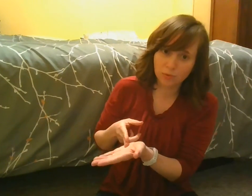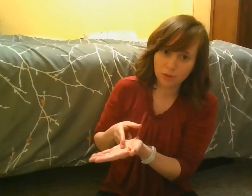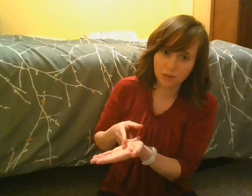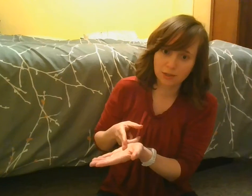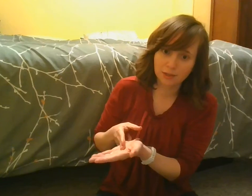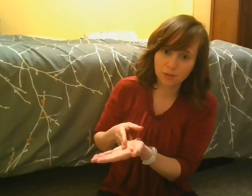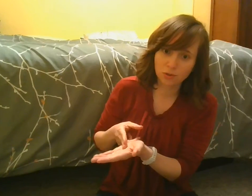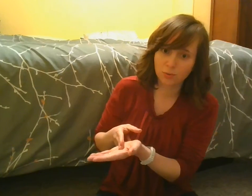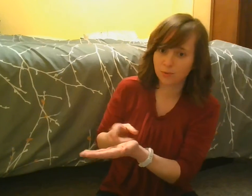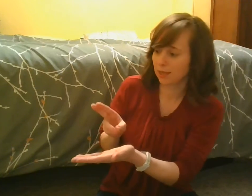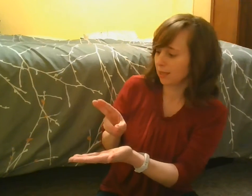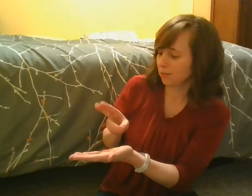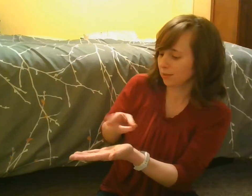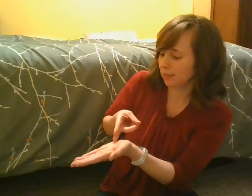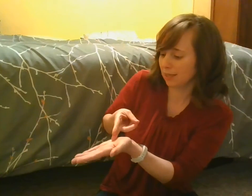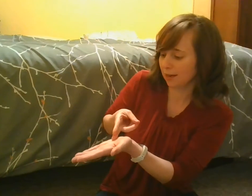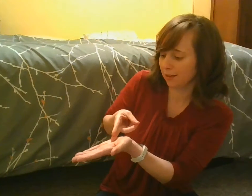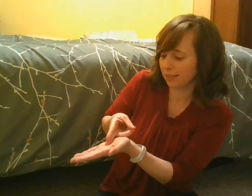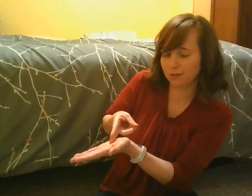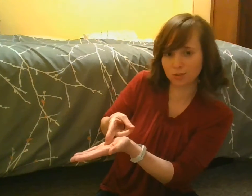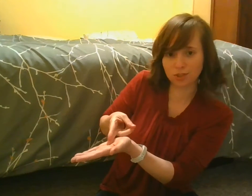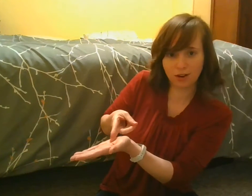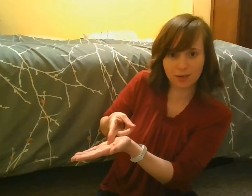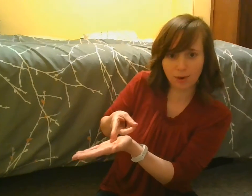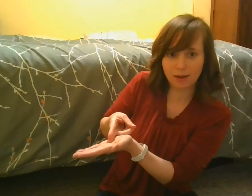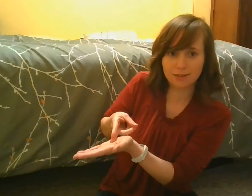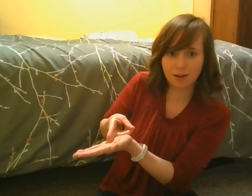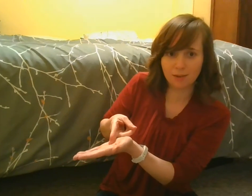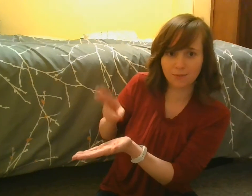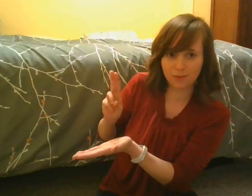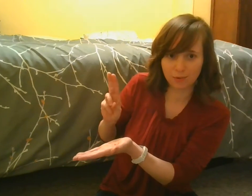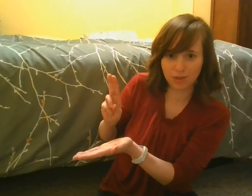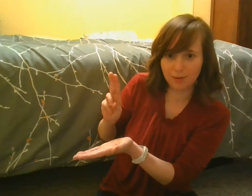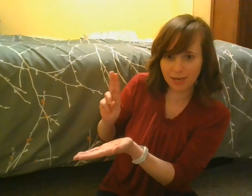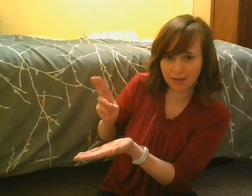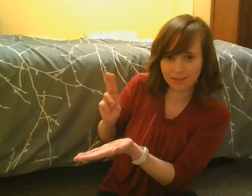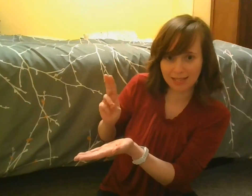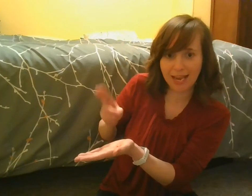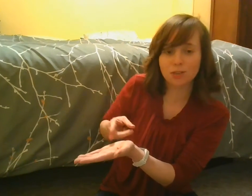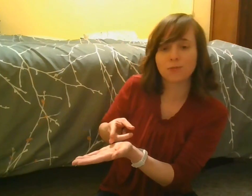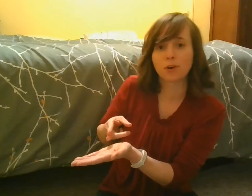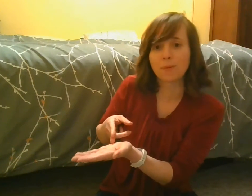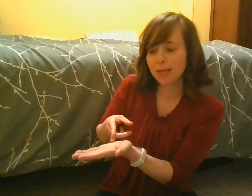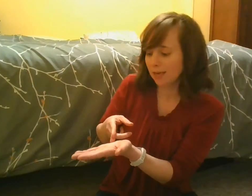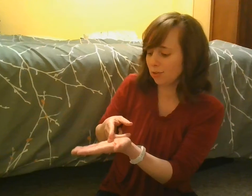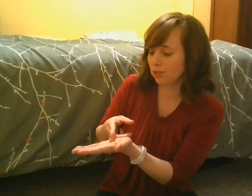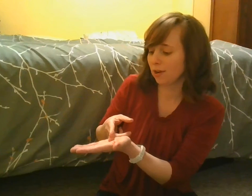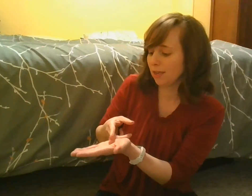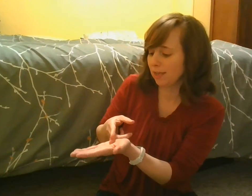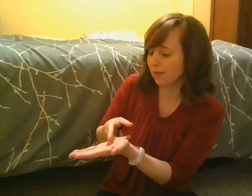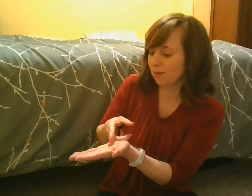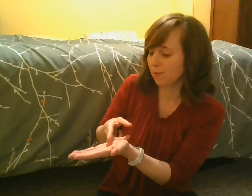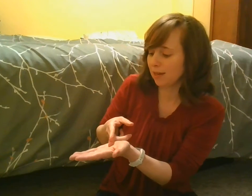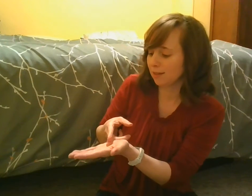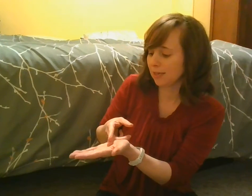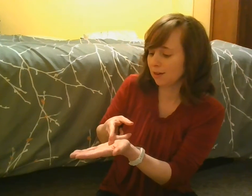truth. So this is kind of like you're sawing it right on top from your dominant hand in the H form, and you're sawing it like right here